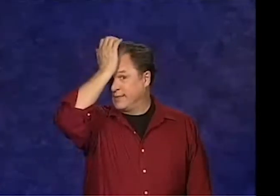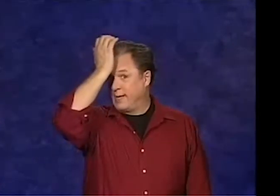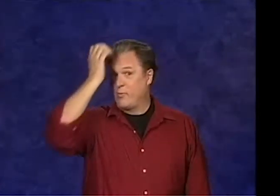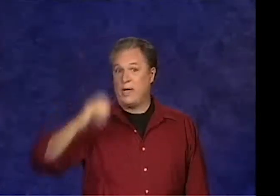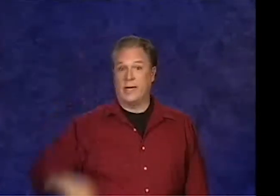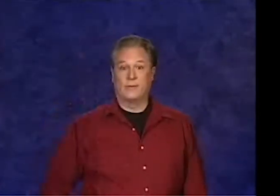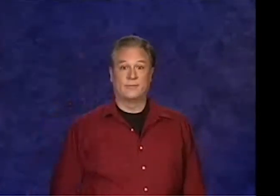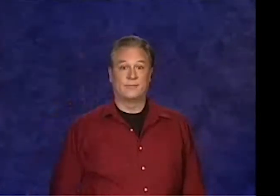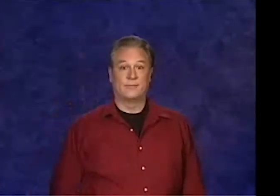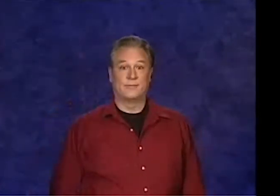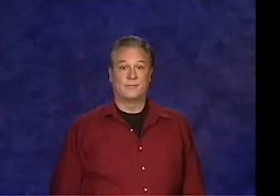same way.